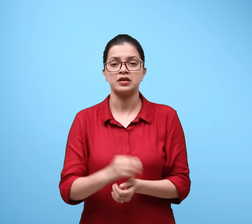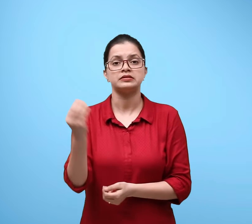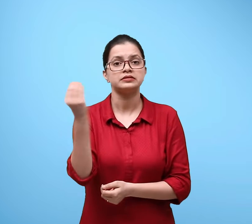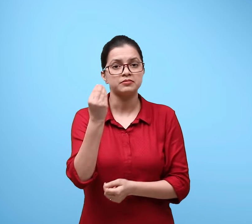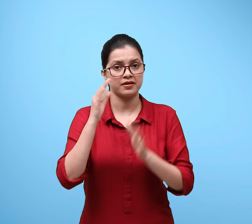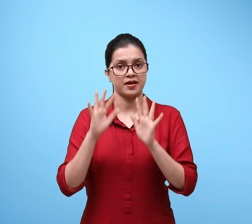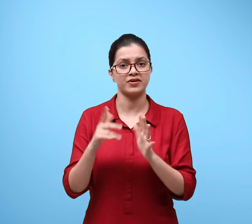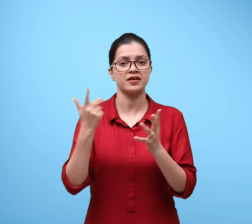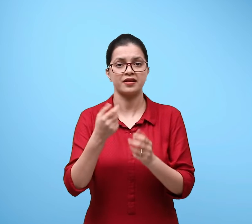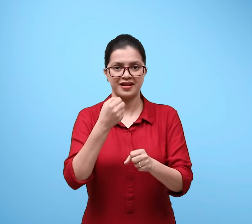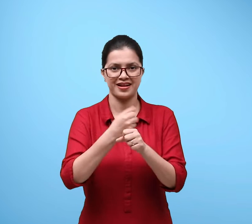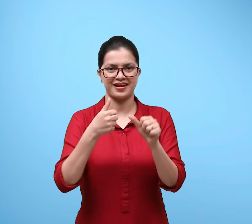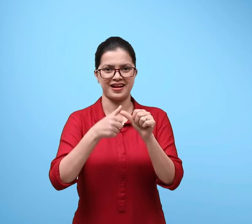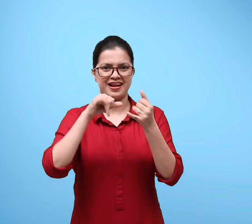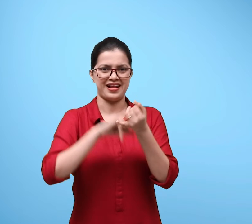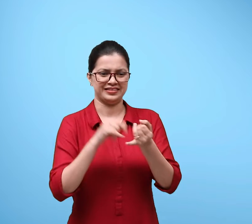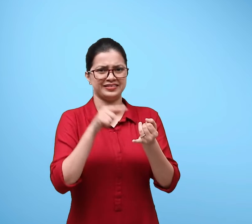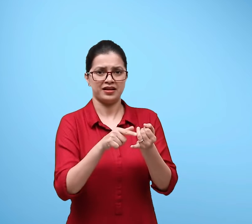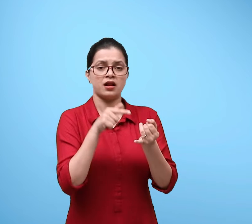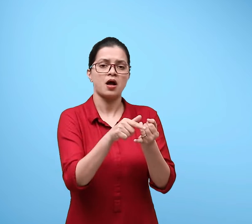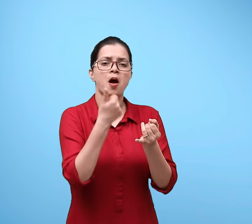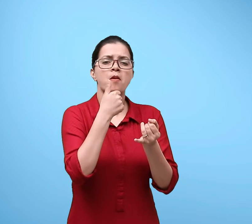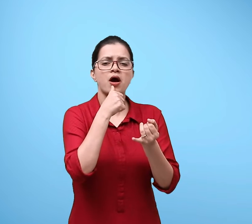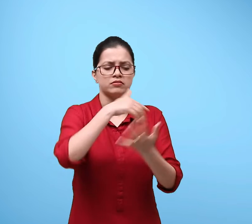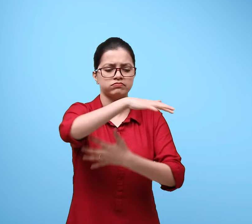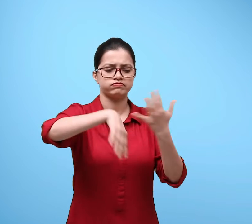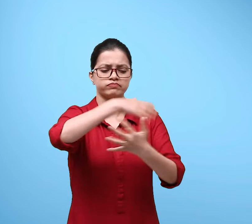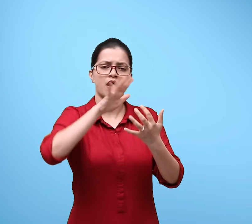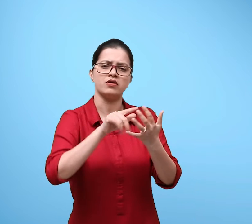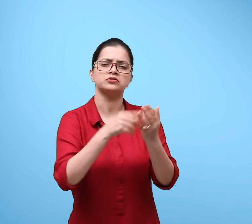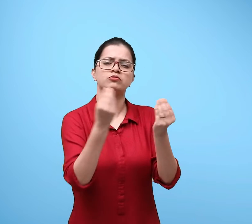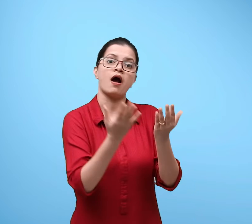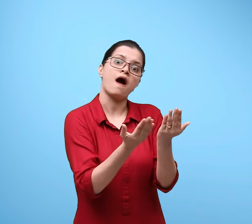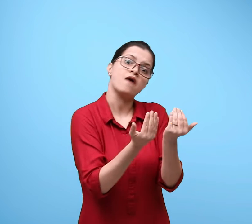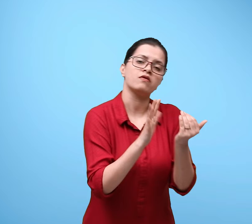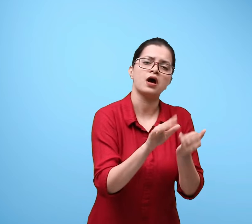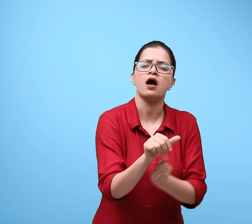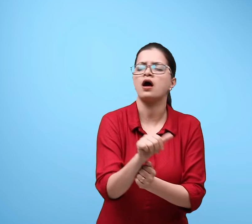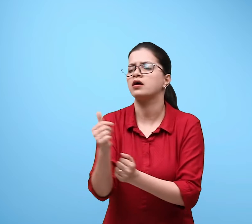Some gases are soluble in water, whereas others are not.